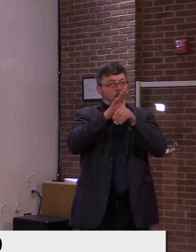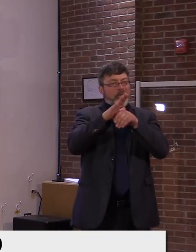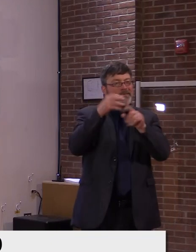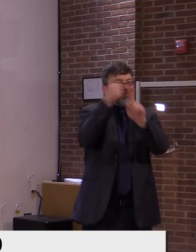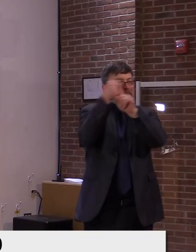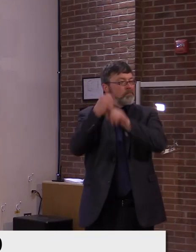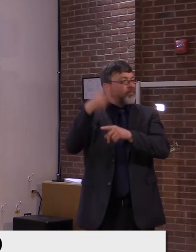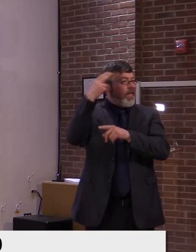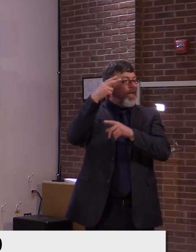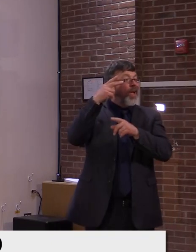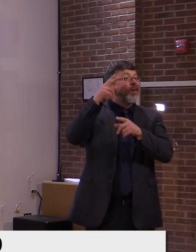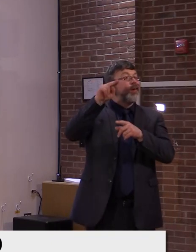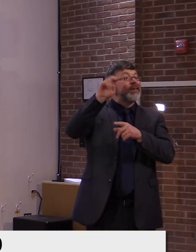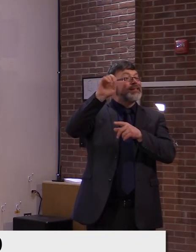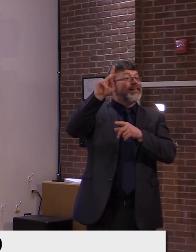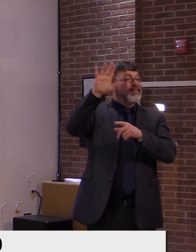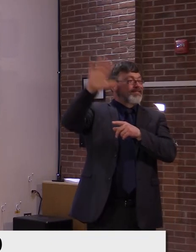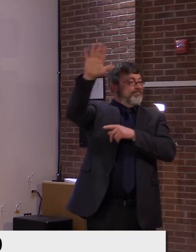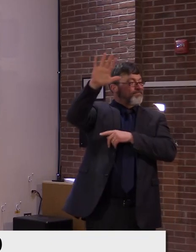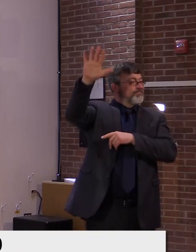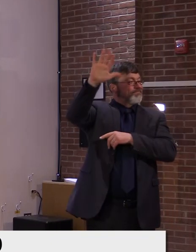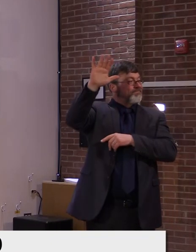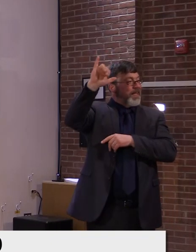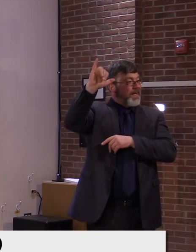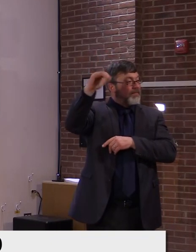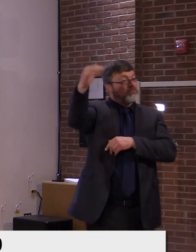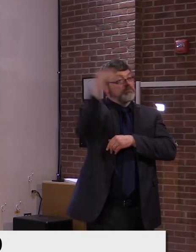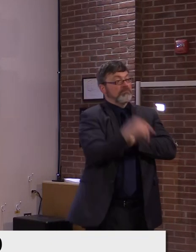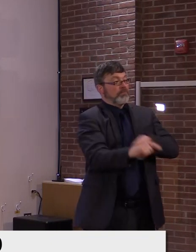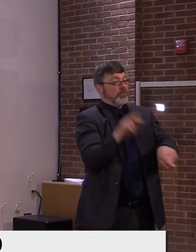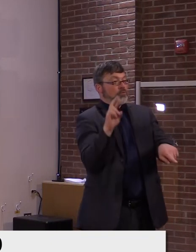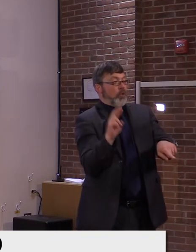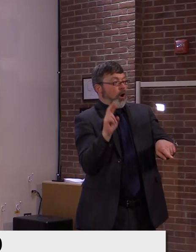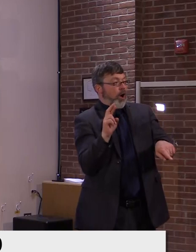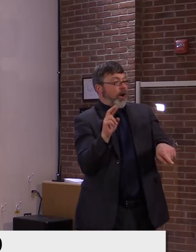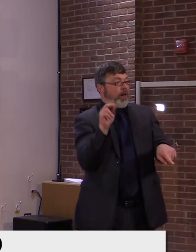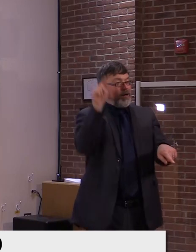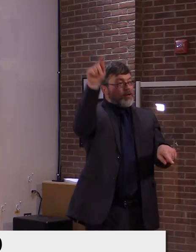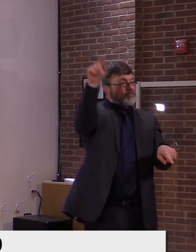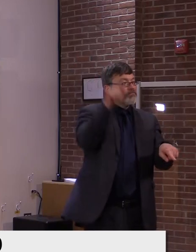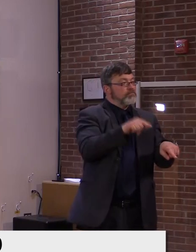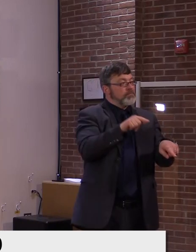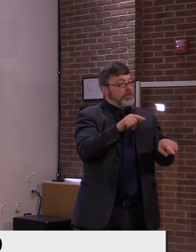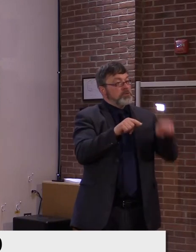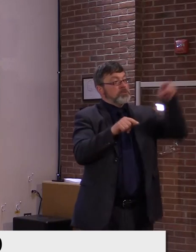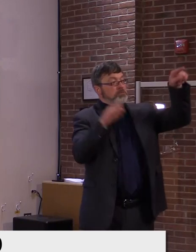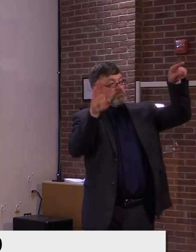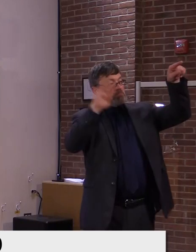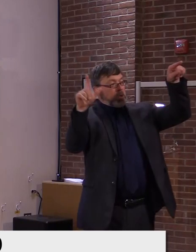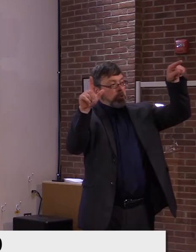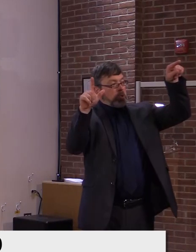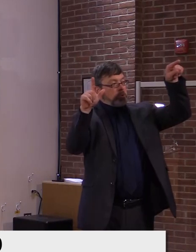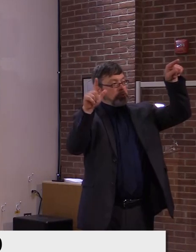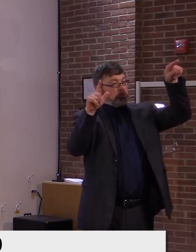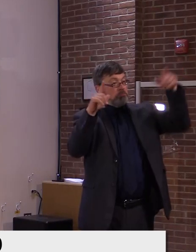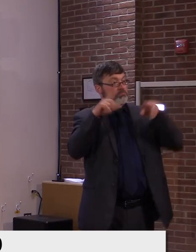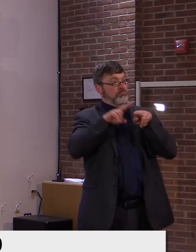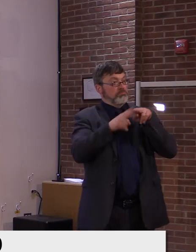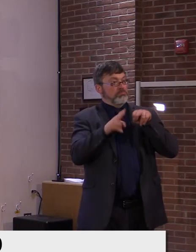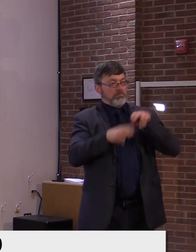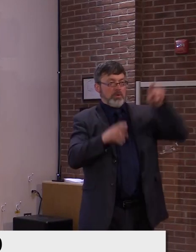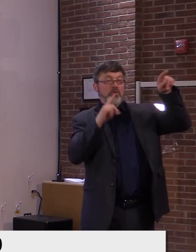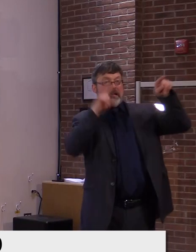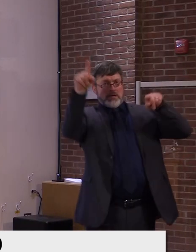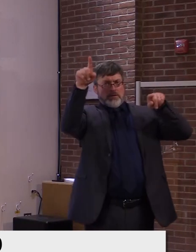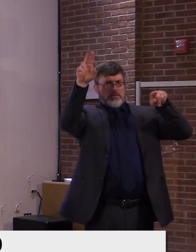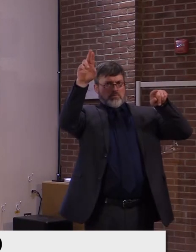improvement. Again, in particular, Rutland County and Chittenden County have seen their cases come down this week. So again, important for everyone in Vermont